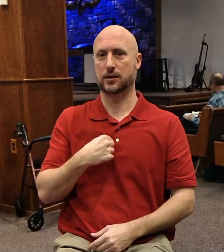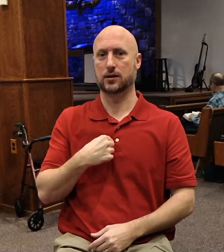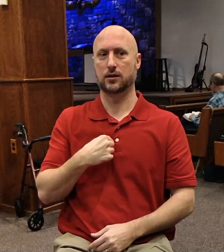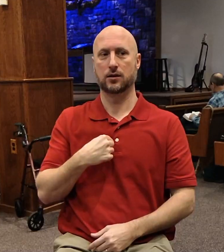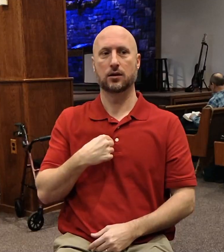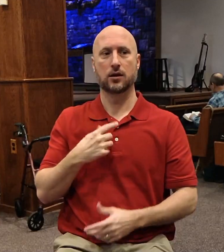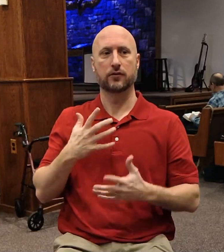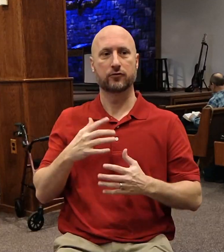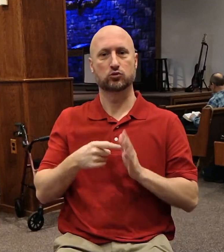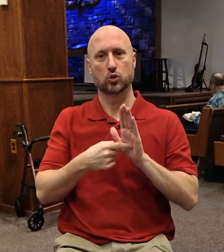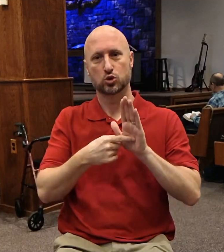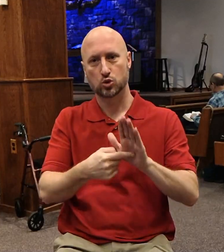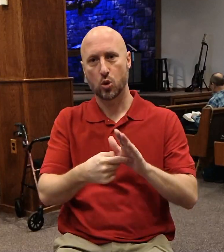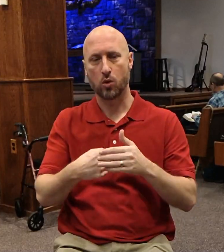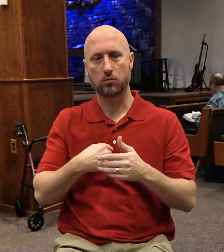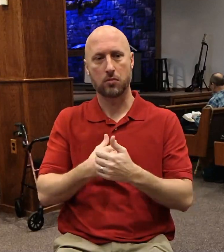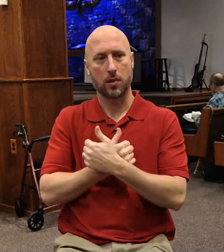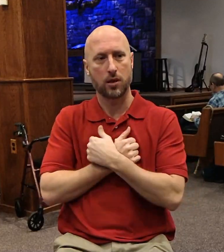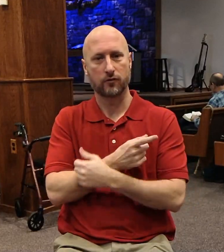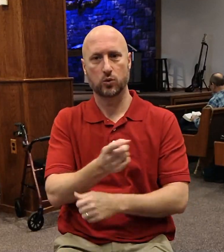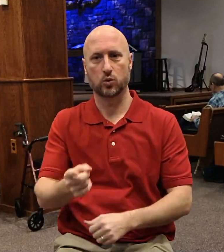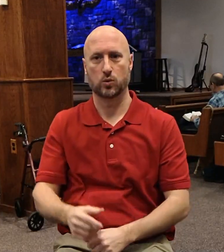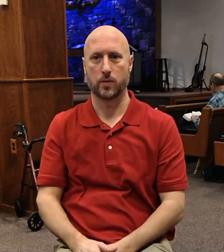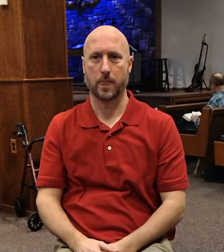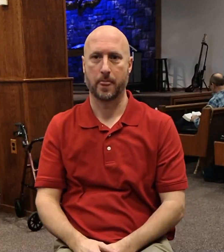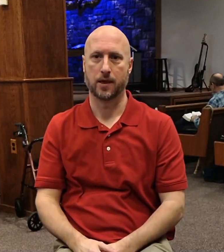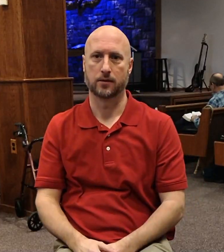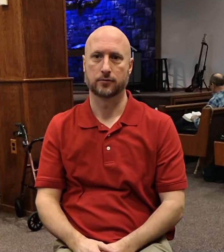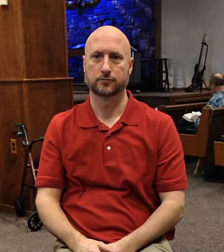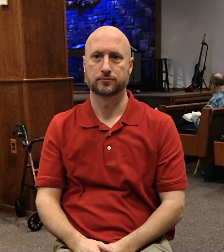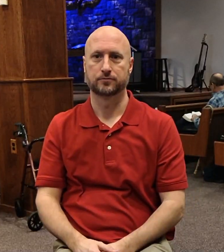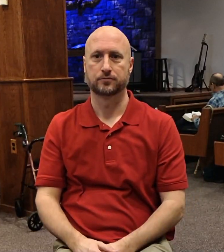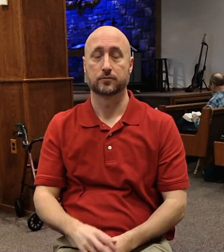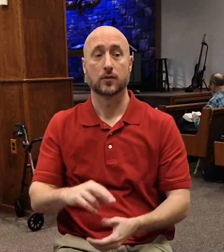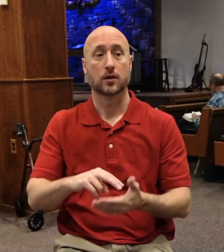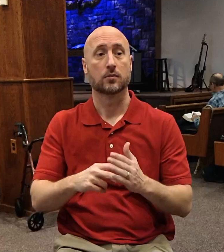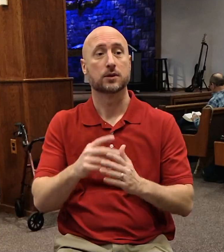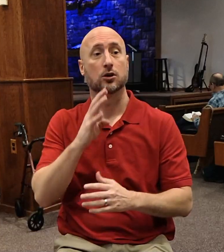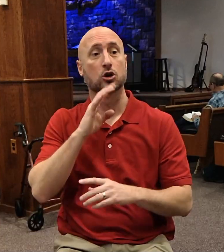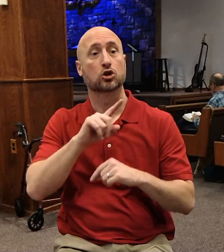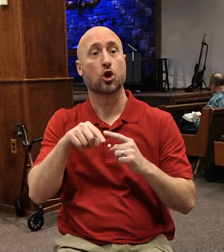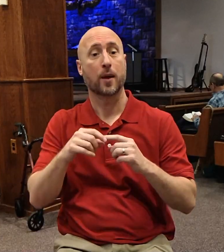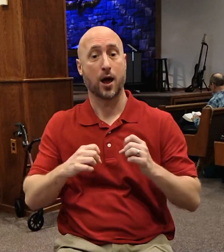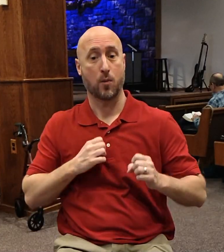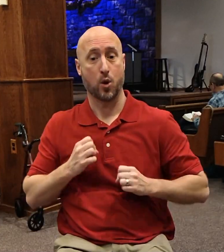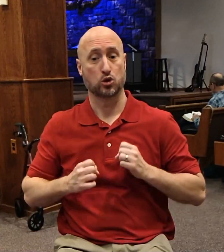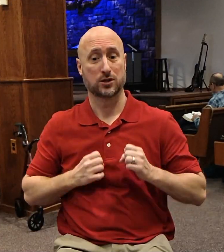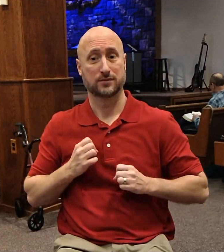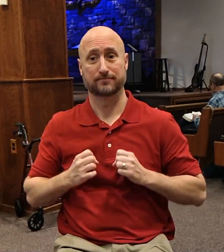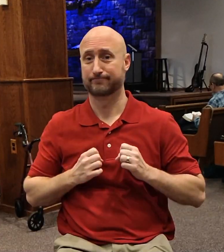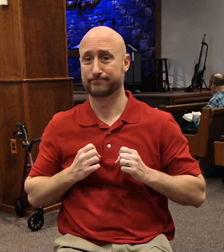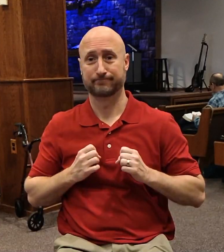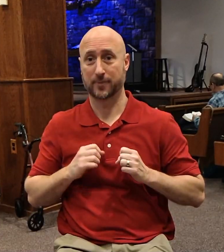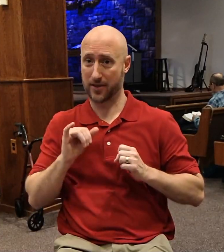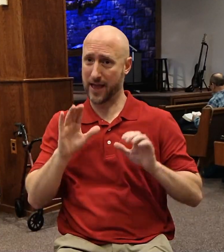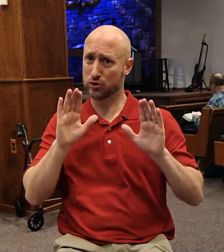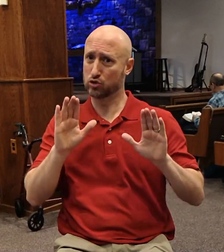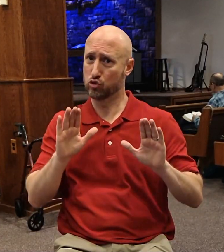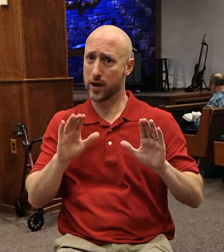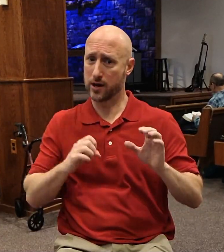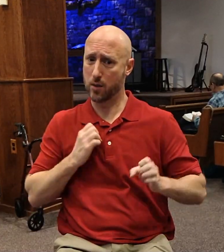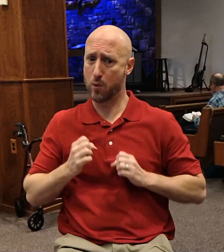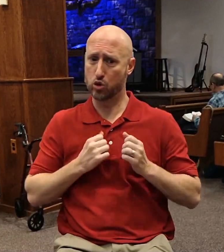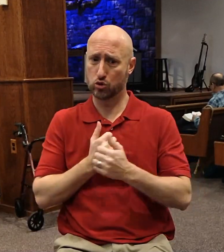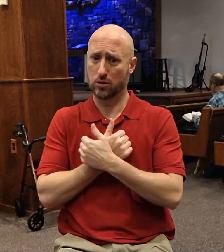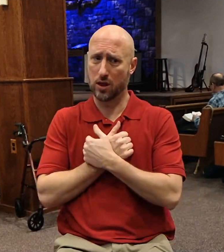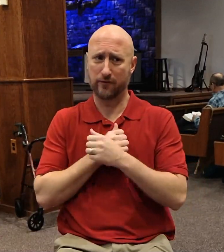you, so you should love one another. He's not talking, then, about emotional love. That's great when that happens, and you're wrong with that.